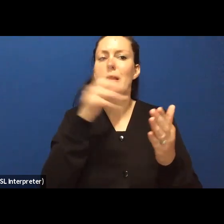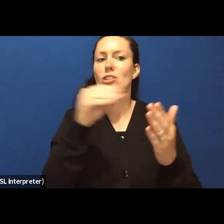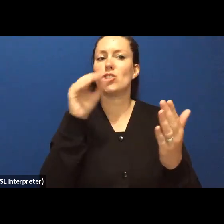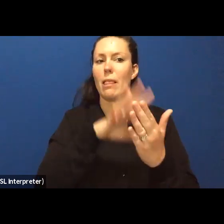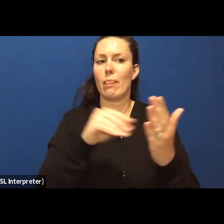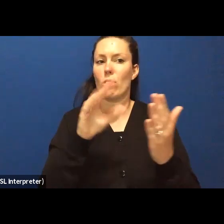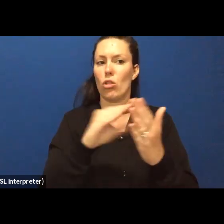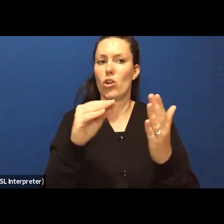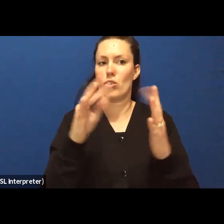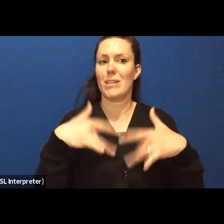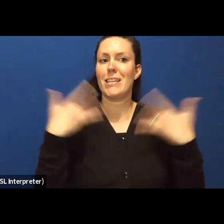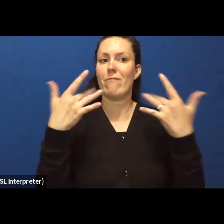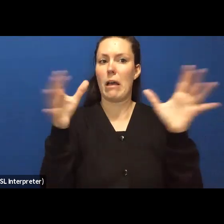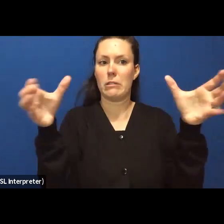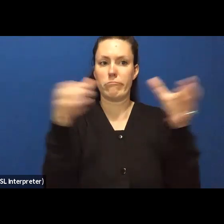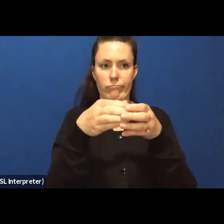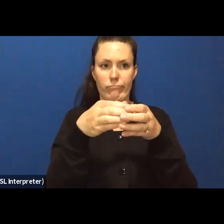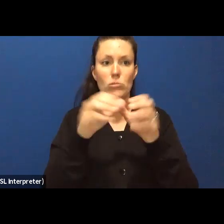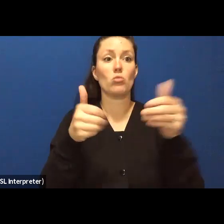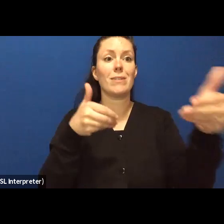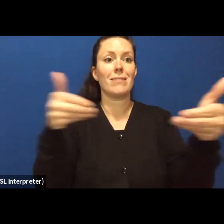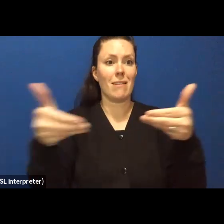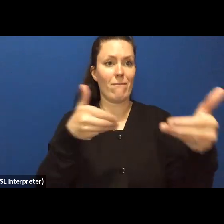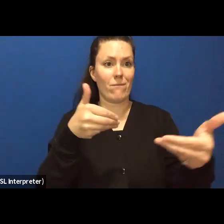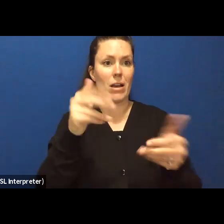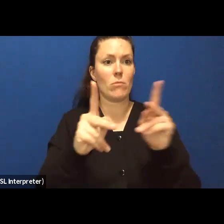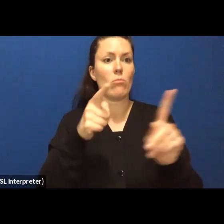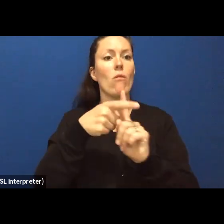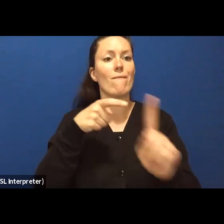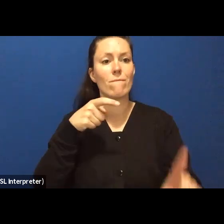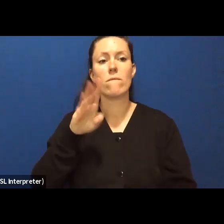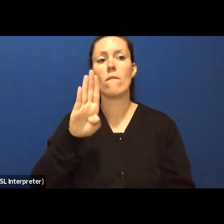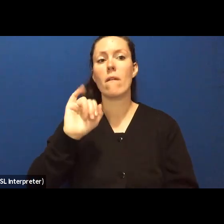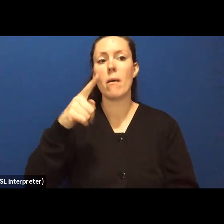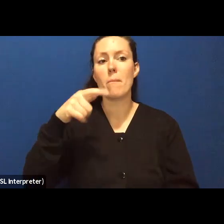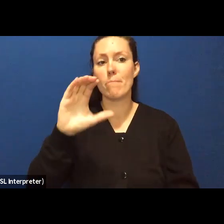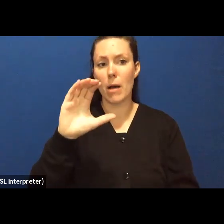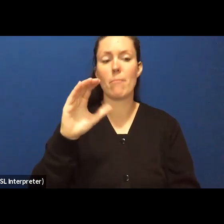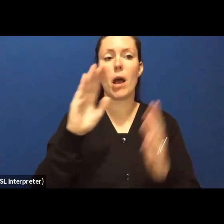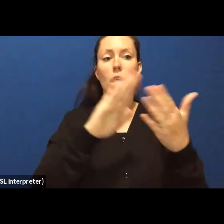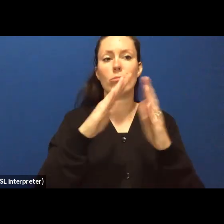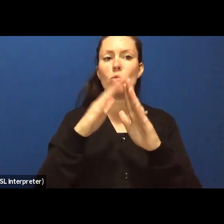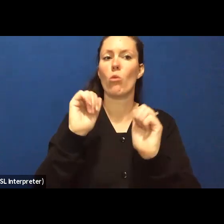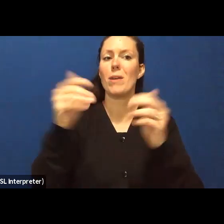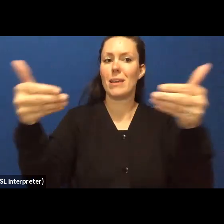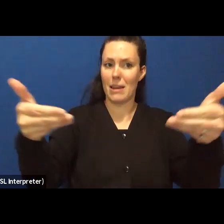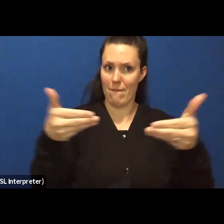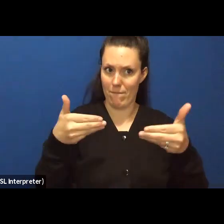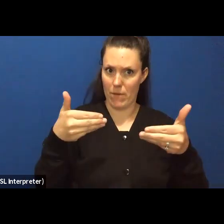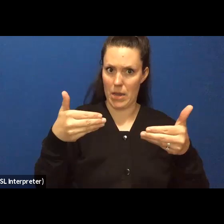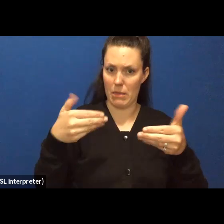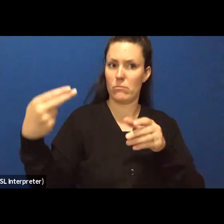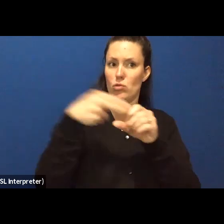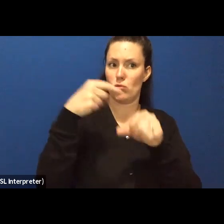can invite members of the BIPOC community into our space and just really have an opportunity